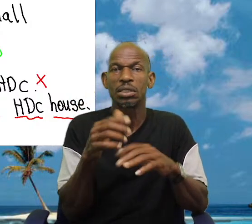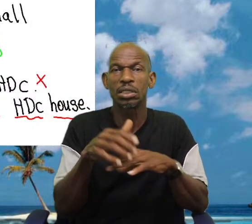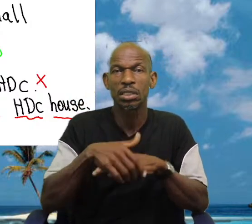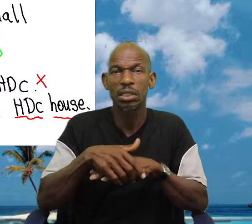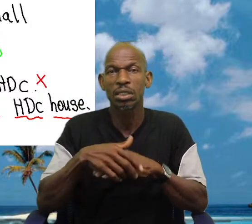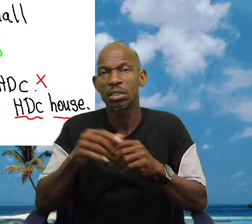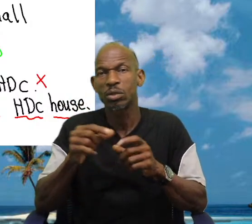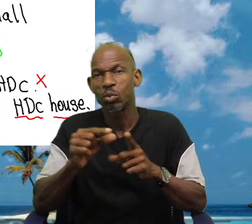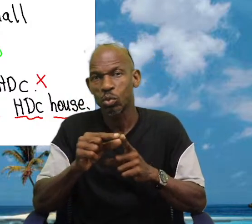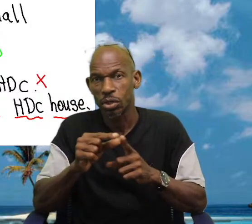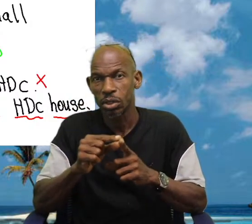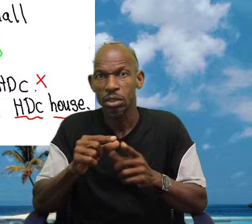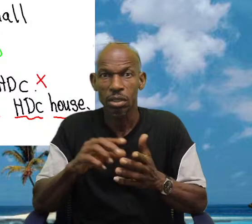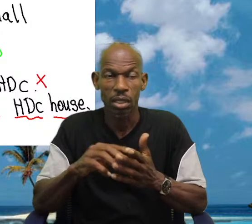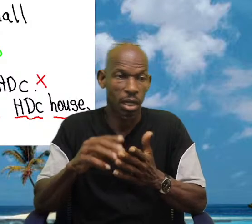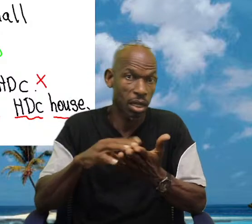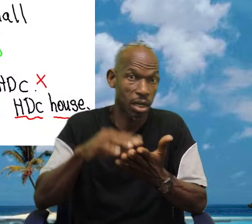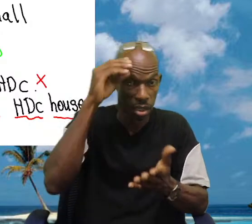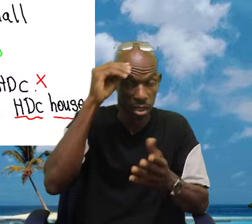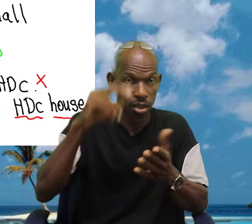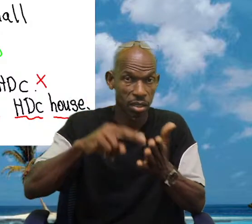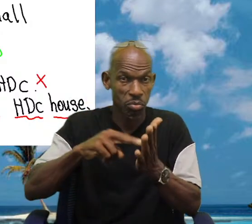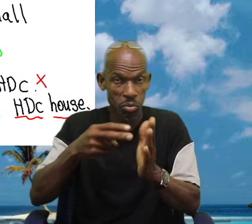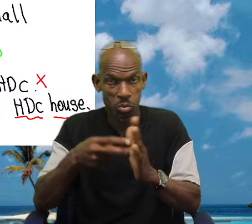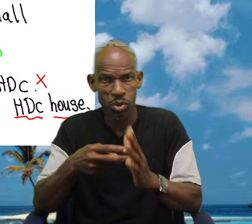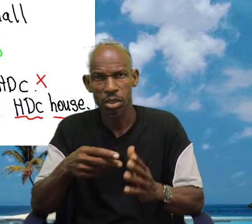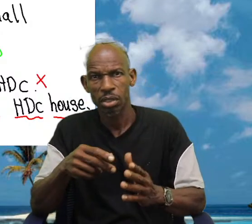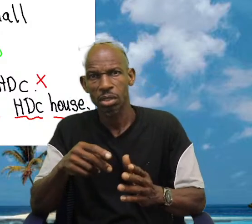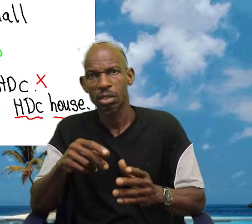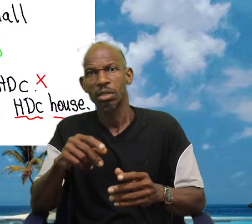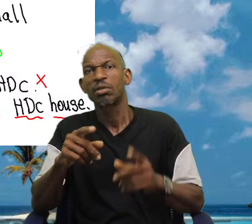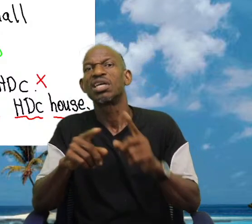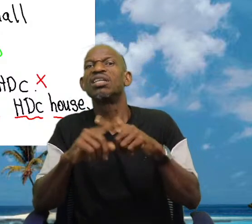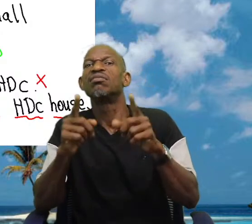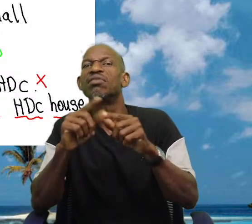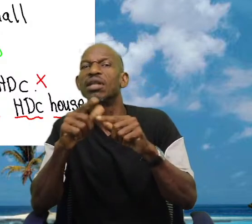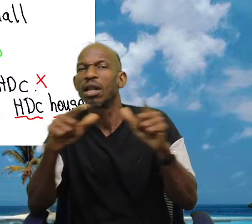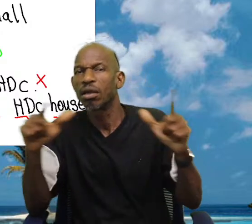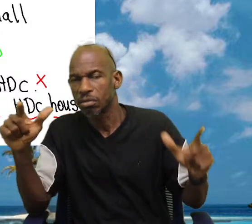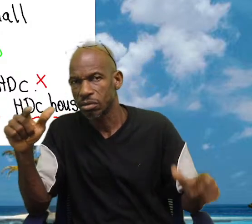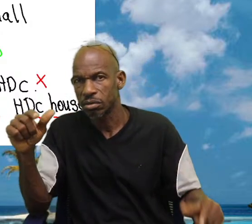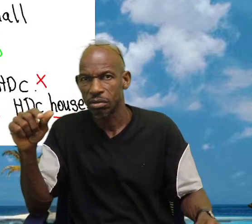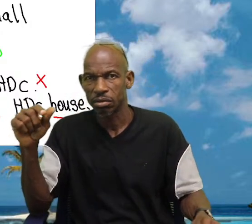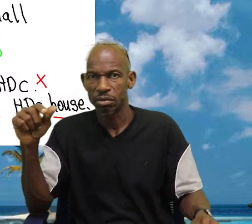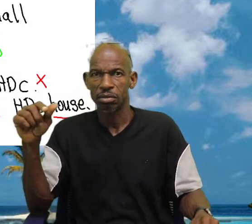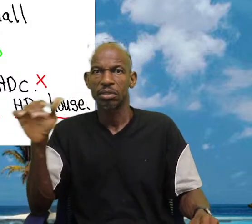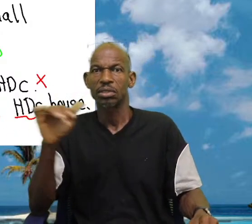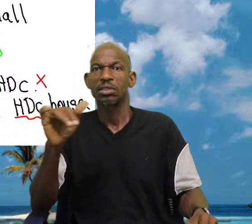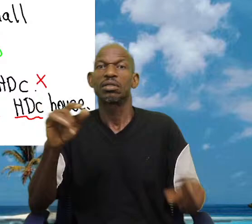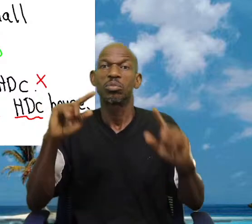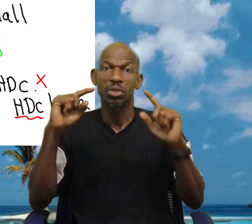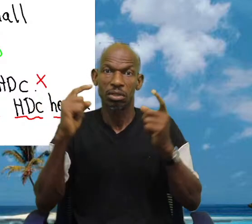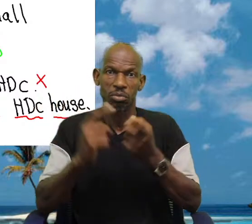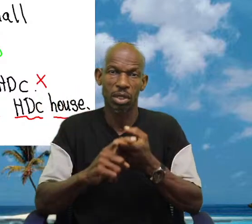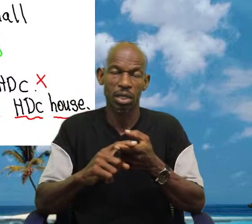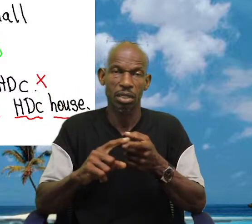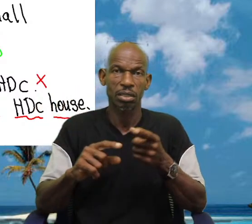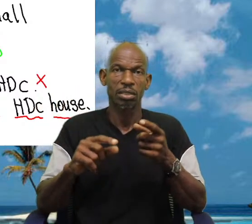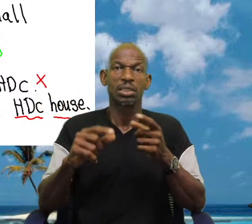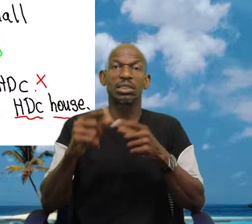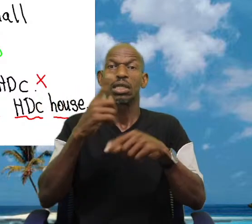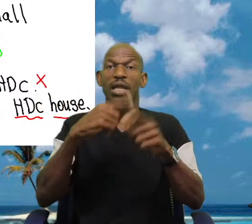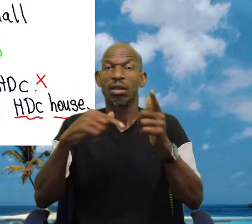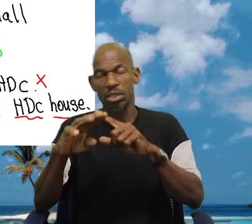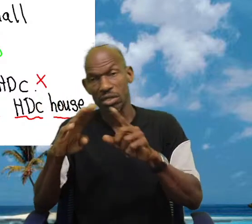and knowing meanings and putting words because it's a different language. Just as Spanish is a different language, sign language